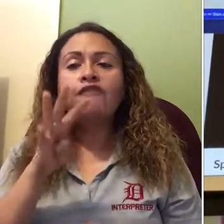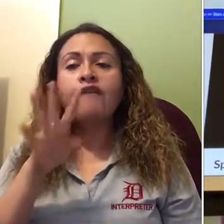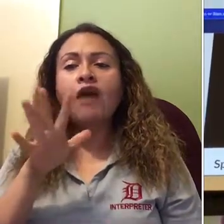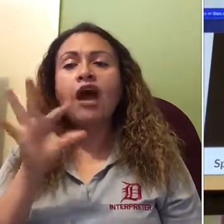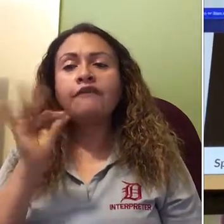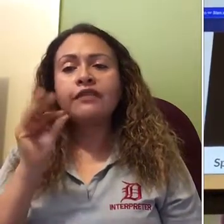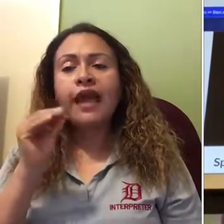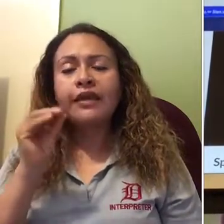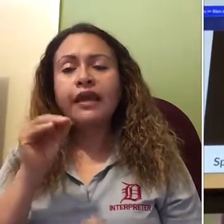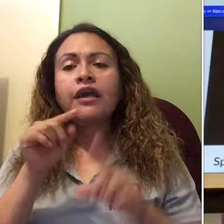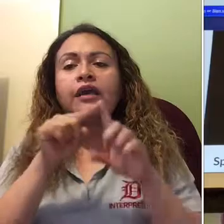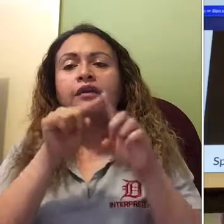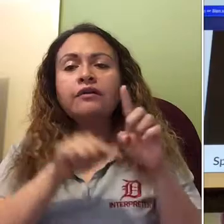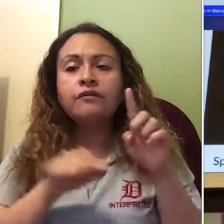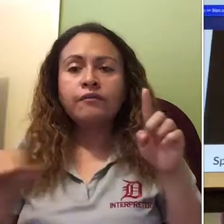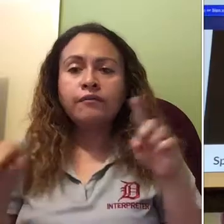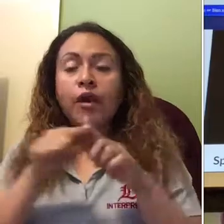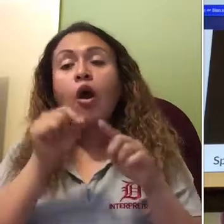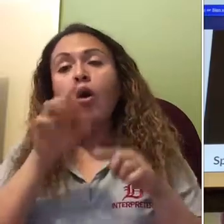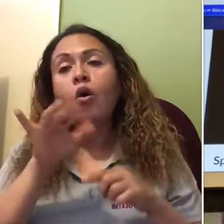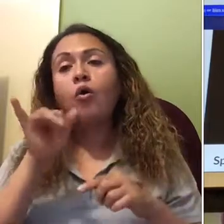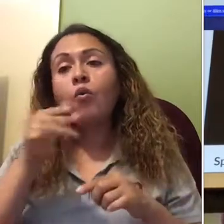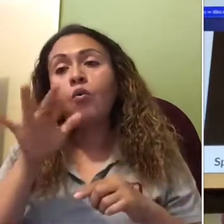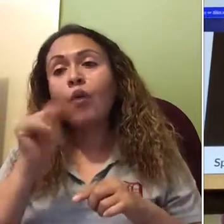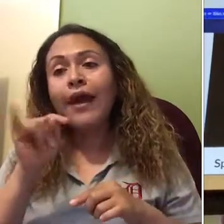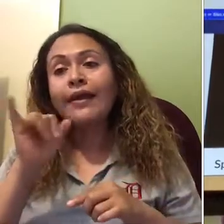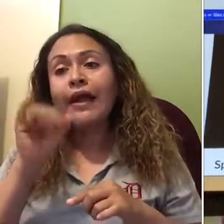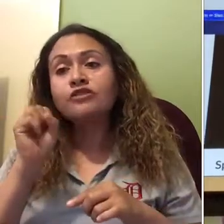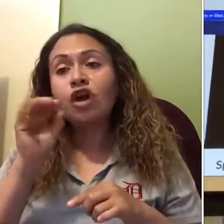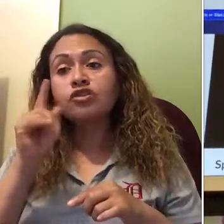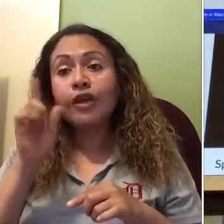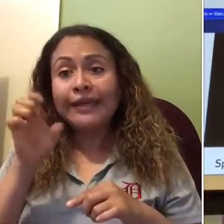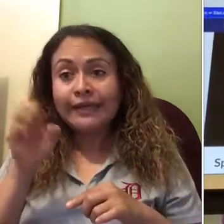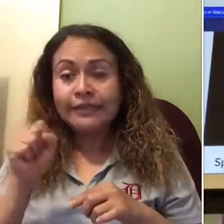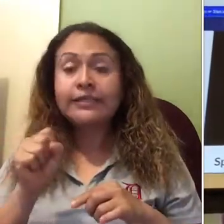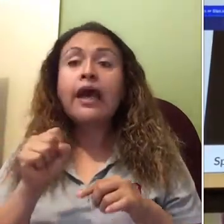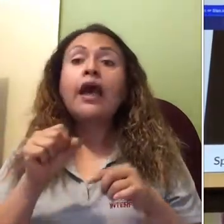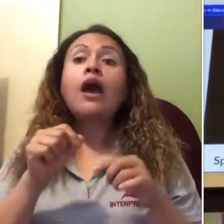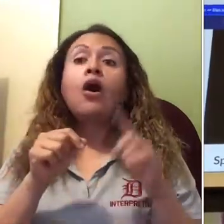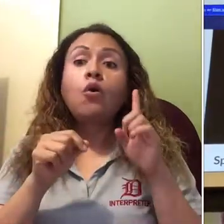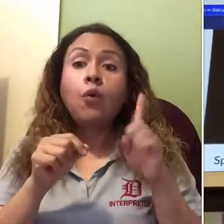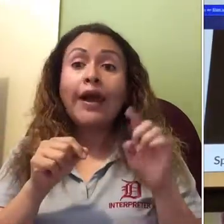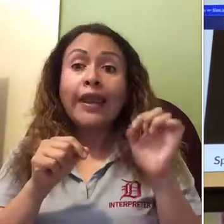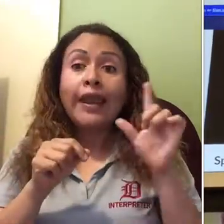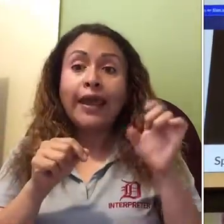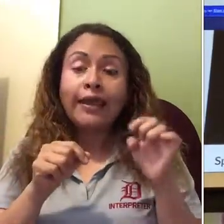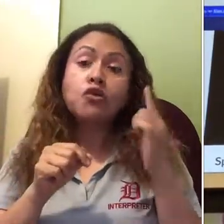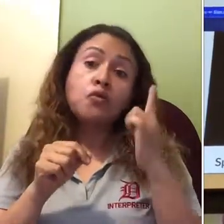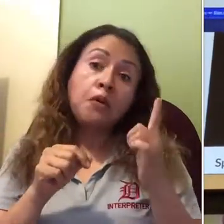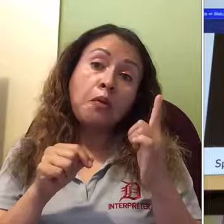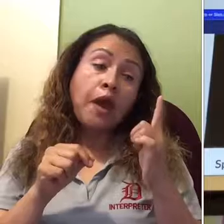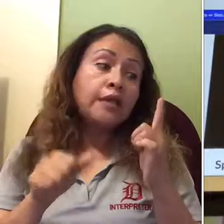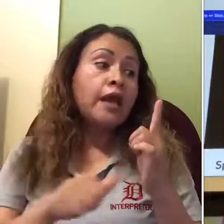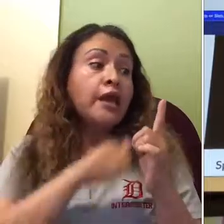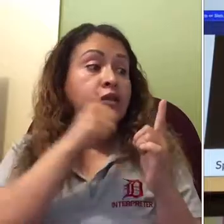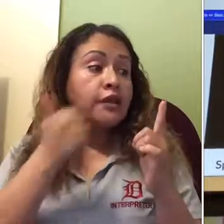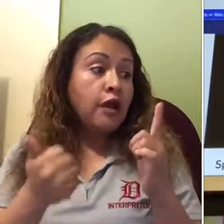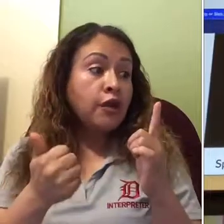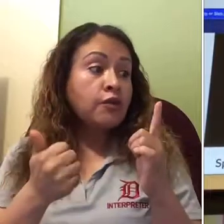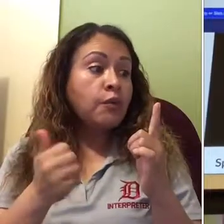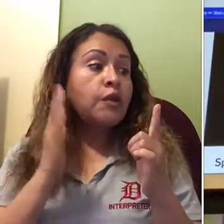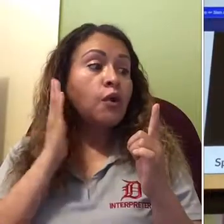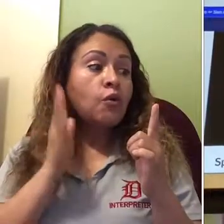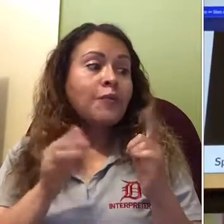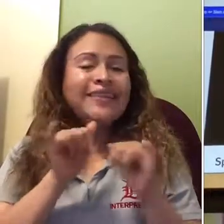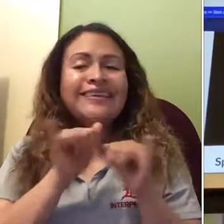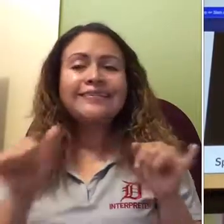90 triangle, or a right isosceles triangle, the ratio of the sides are one of the legs can be 1, then the other leg's going to have the same